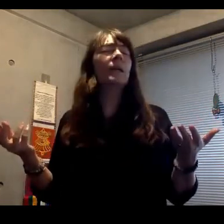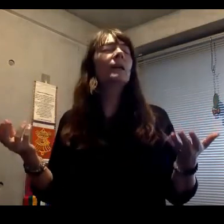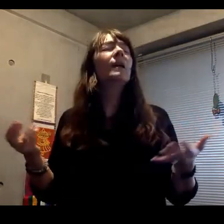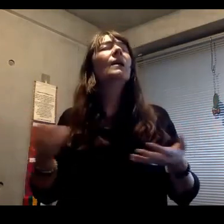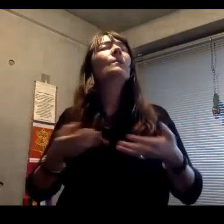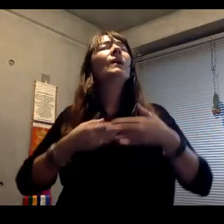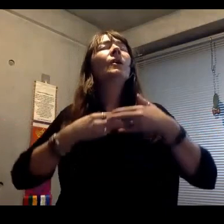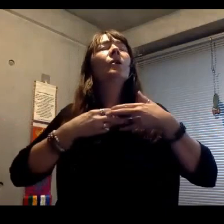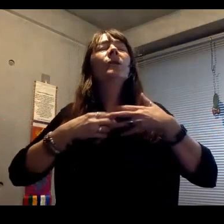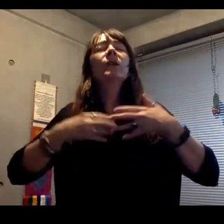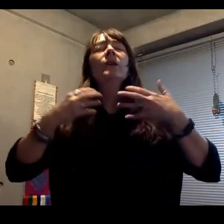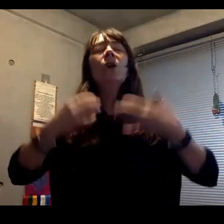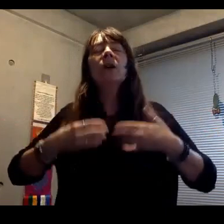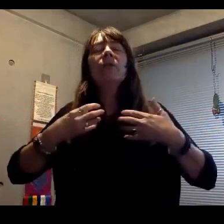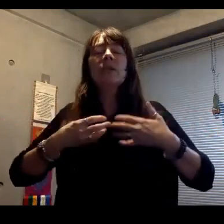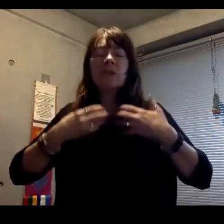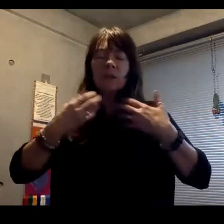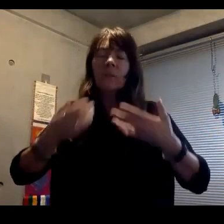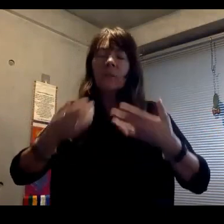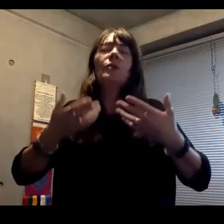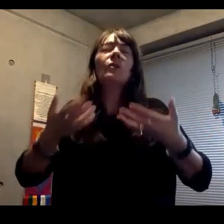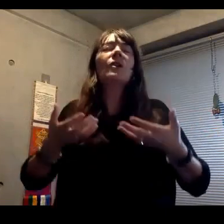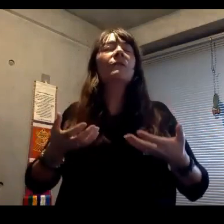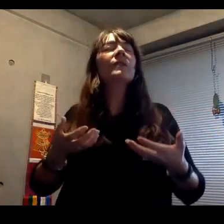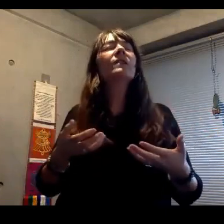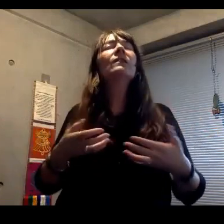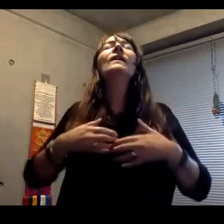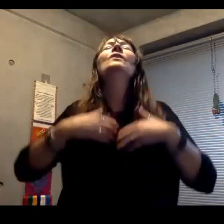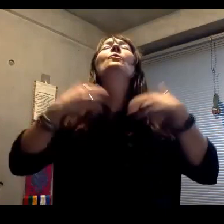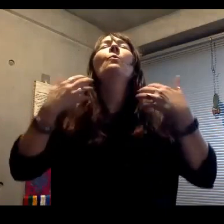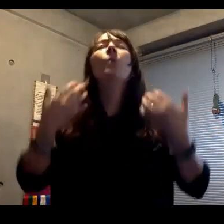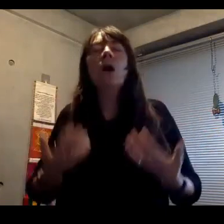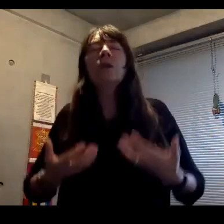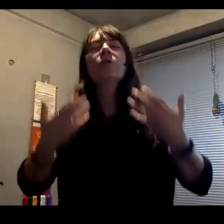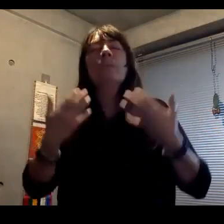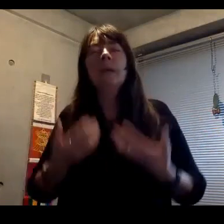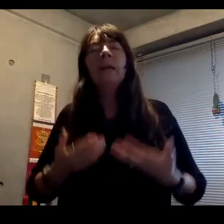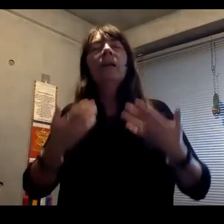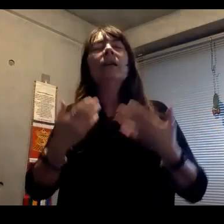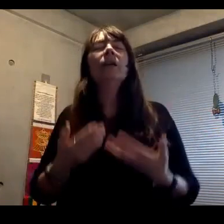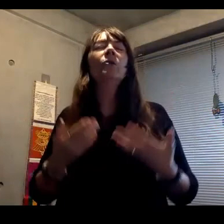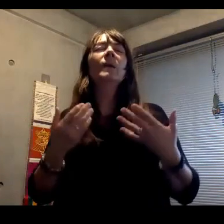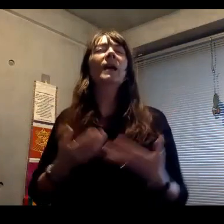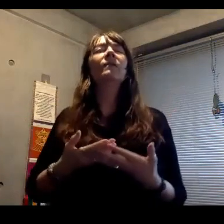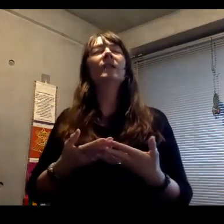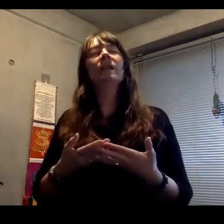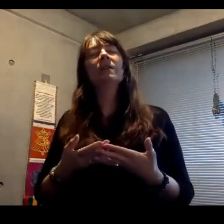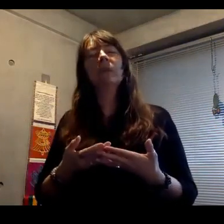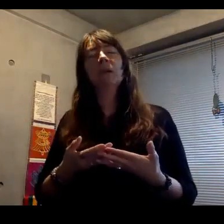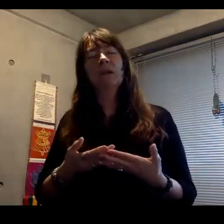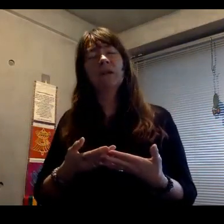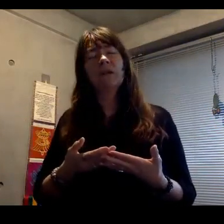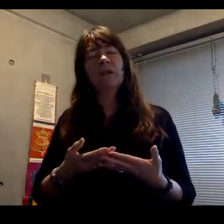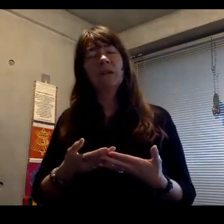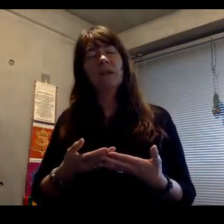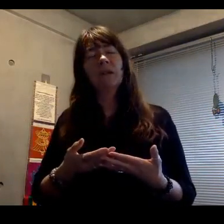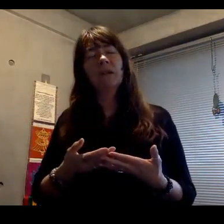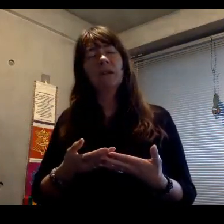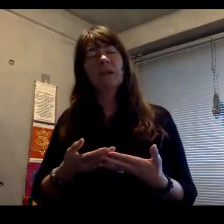so many. The non-physical, when you're non-physical, you want to be in human having an